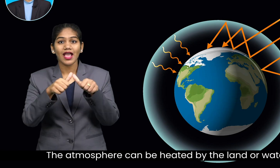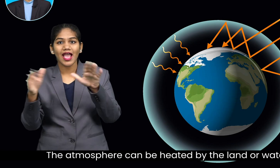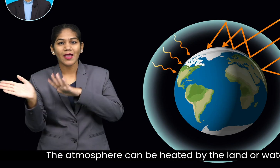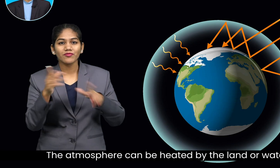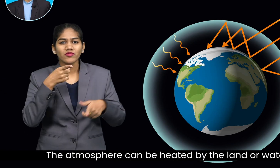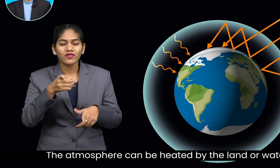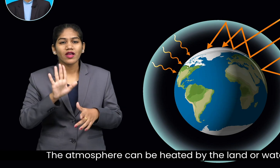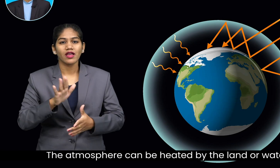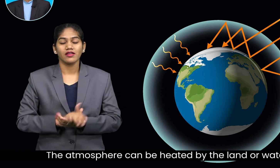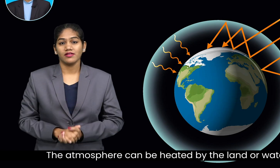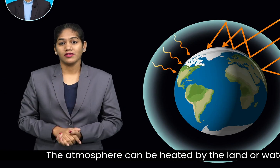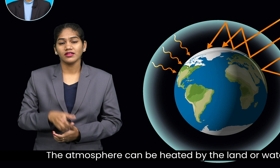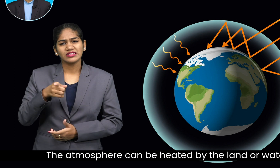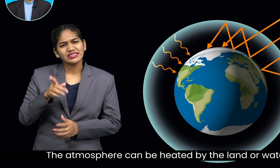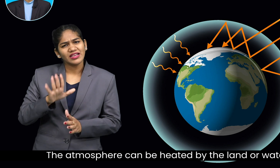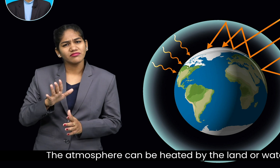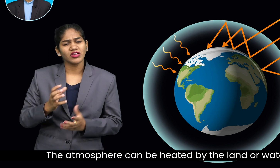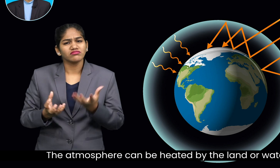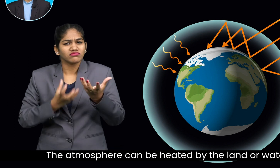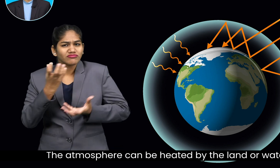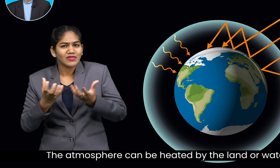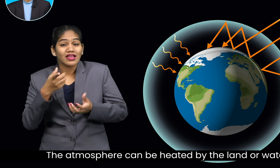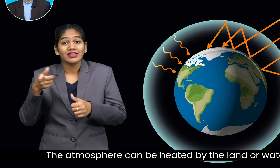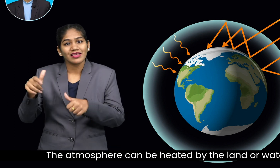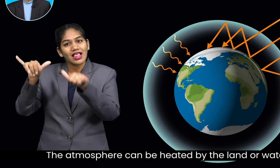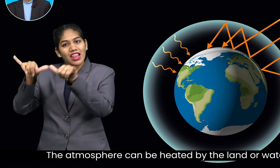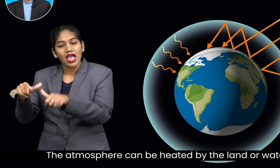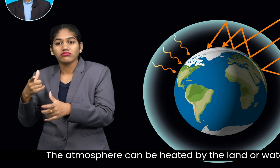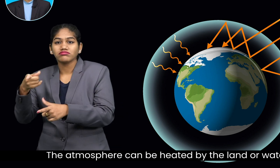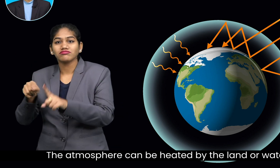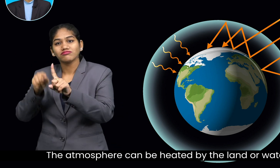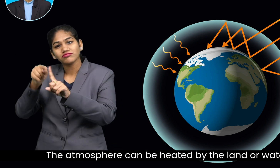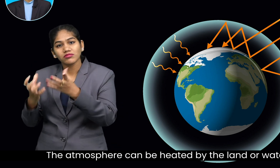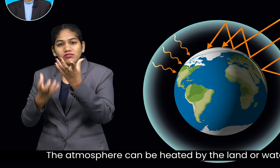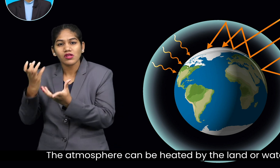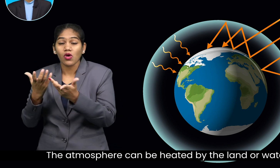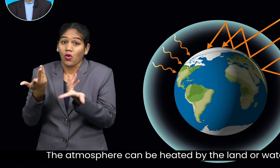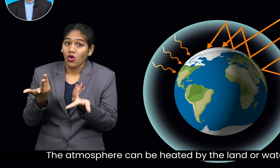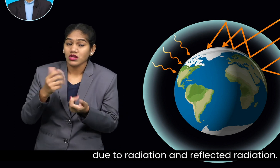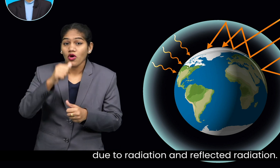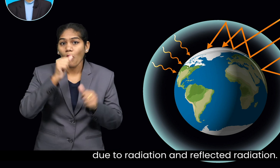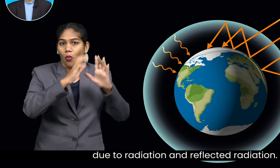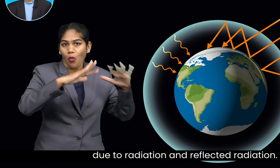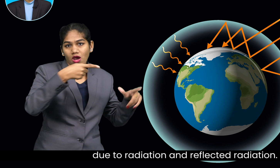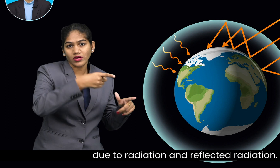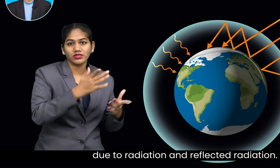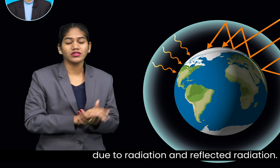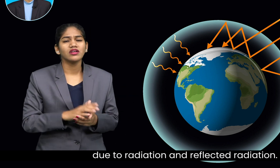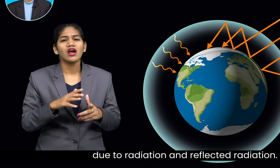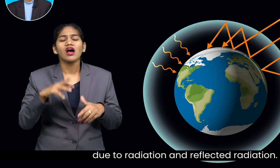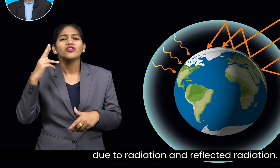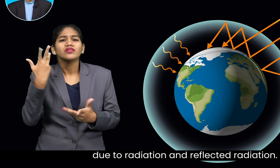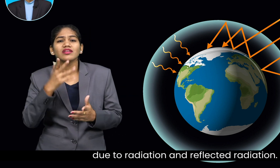The atmosphere can be heated by the land or water bodies due to